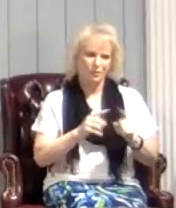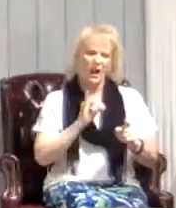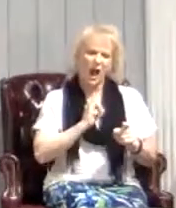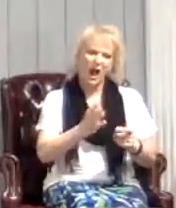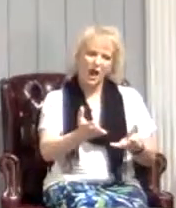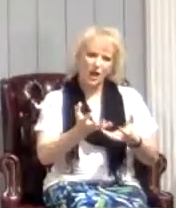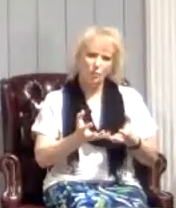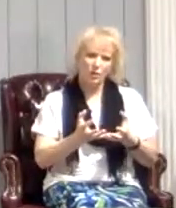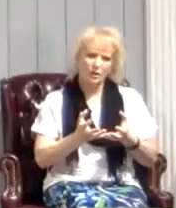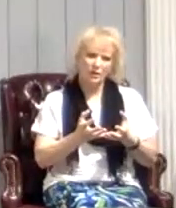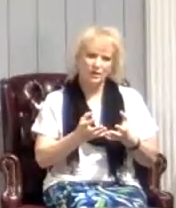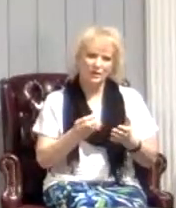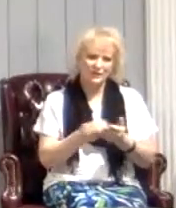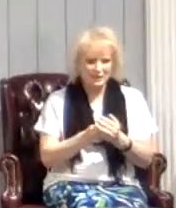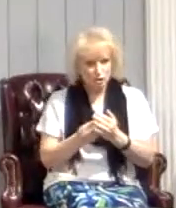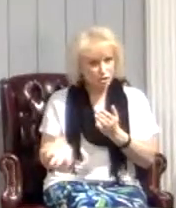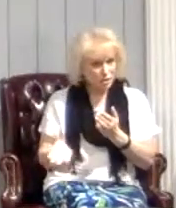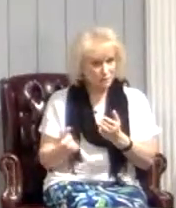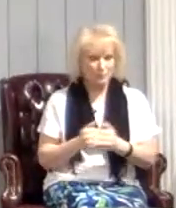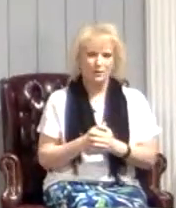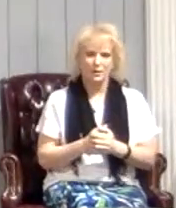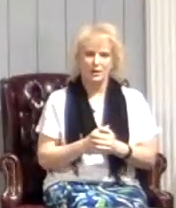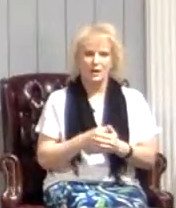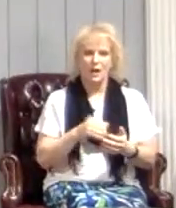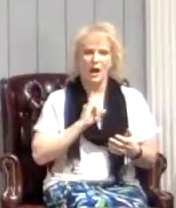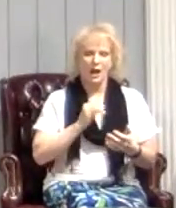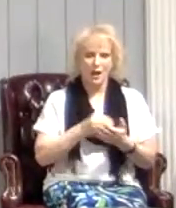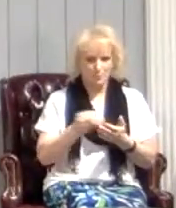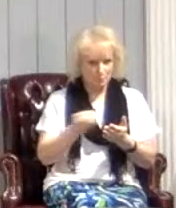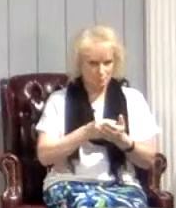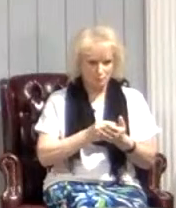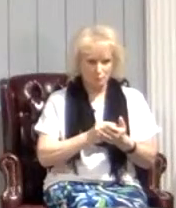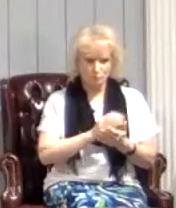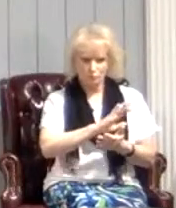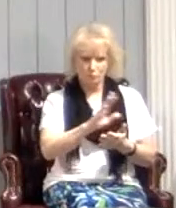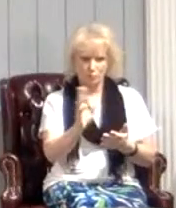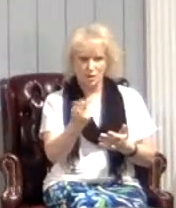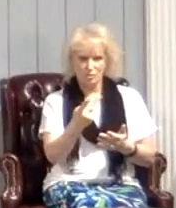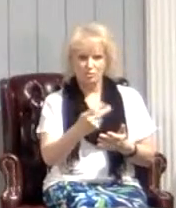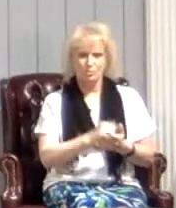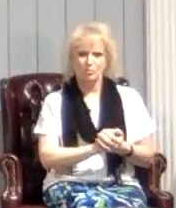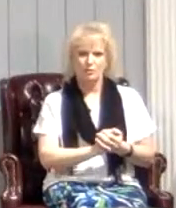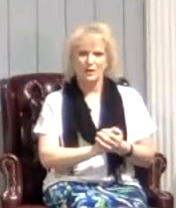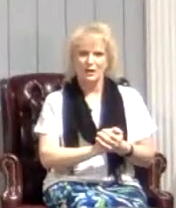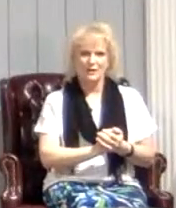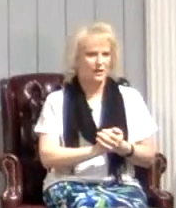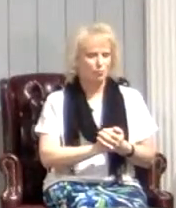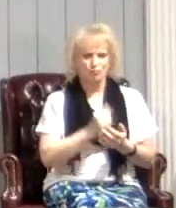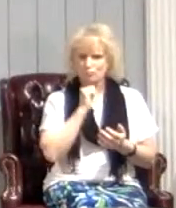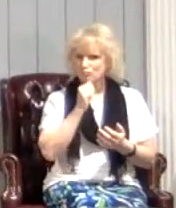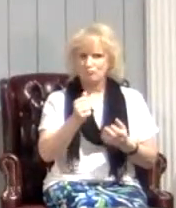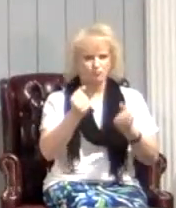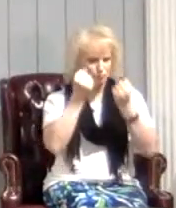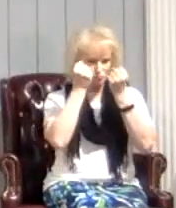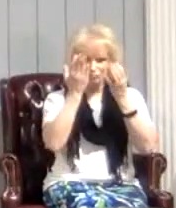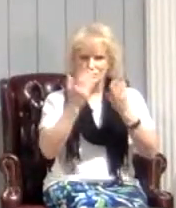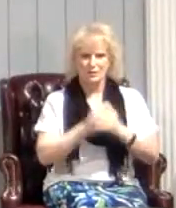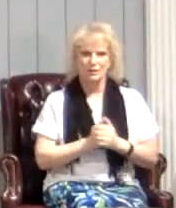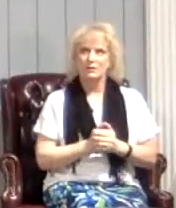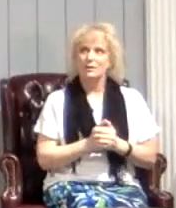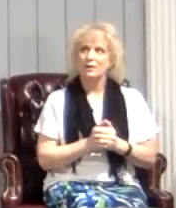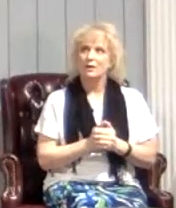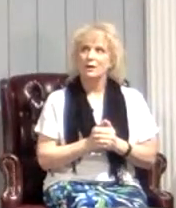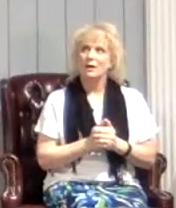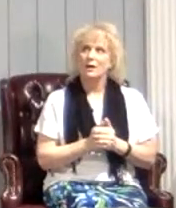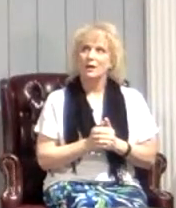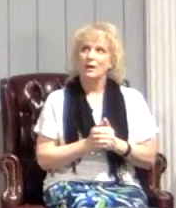calves, and they were not tame. In fact, we had the guy I bought them from actually, I'm putting